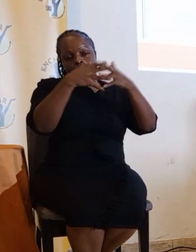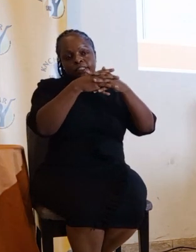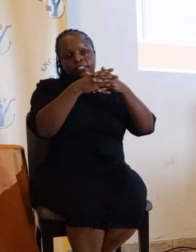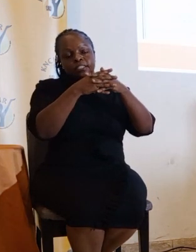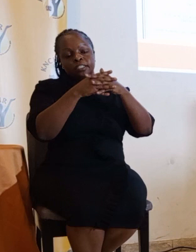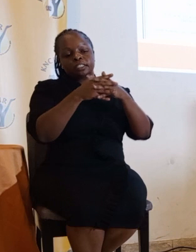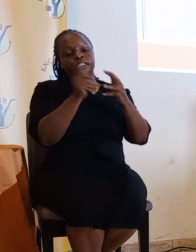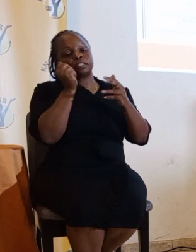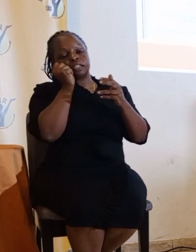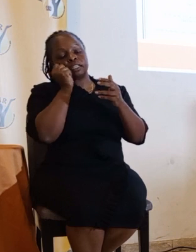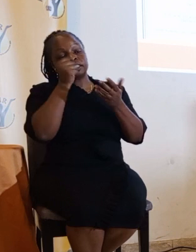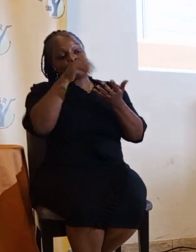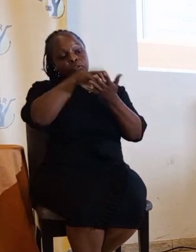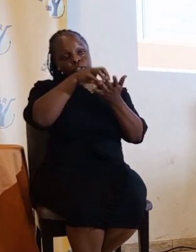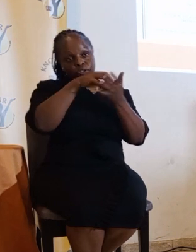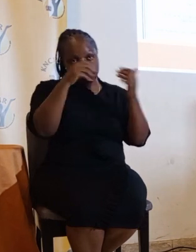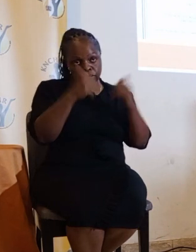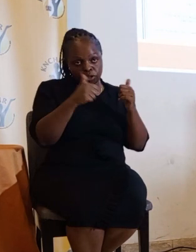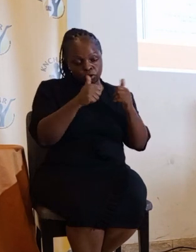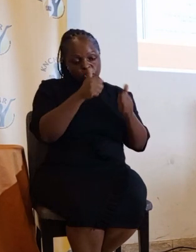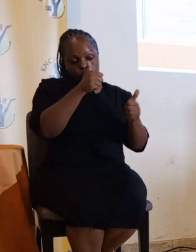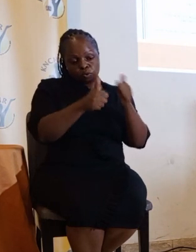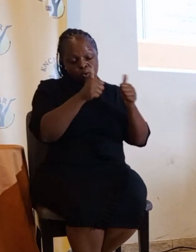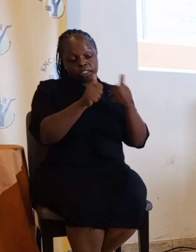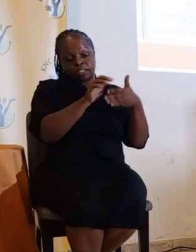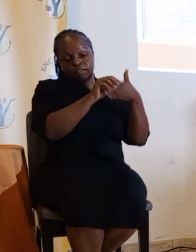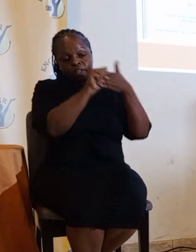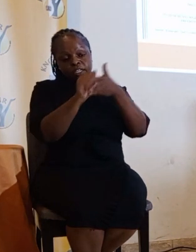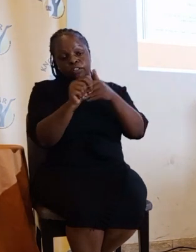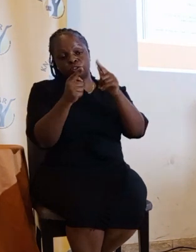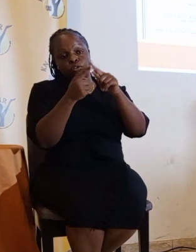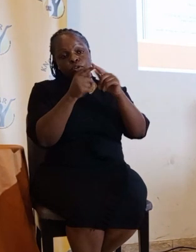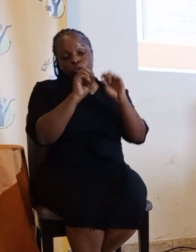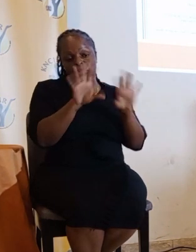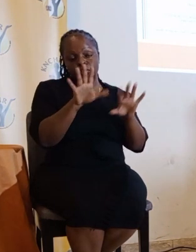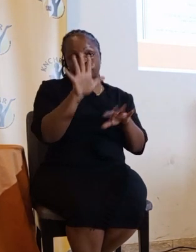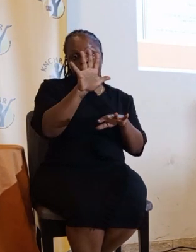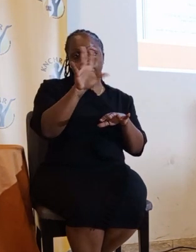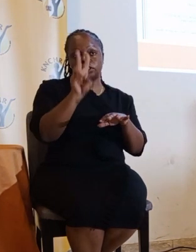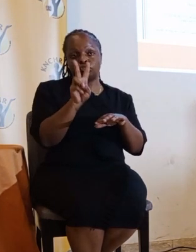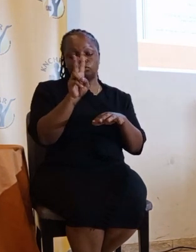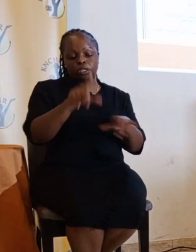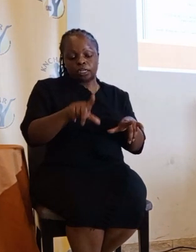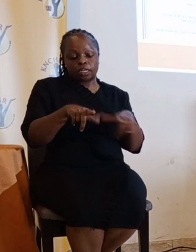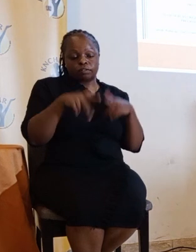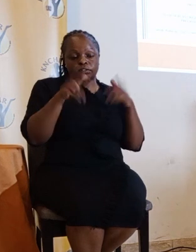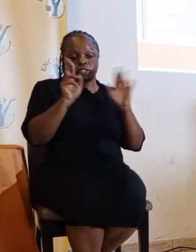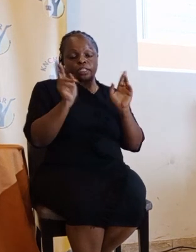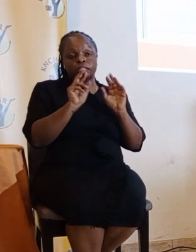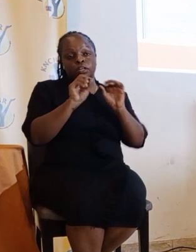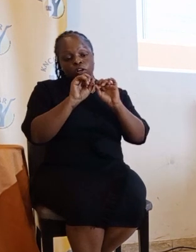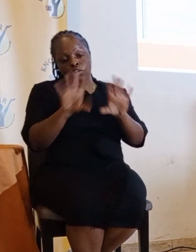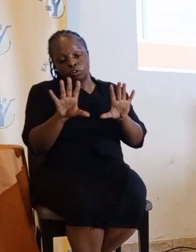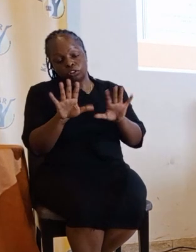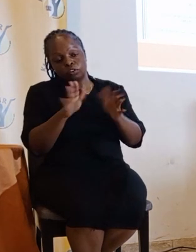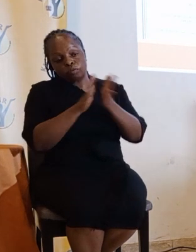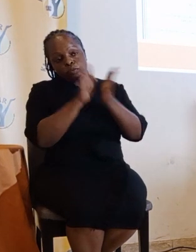surging situation, which has regrettably led to the loss of 52 lives already and displacement of more